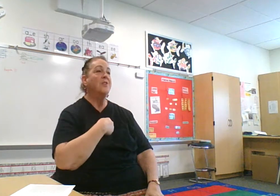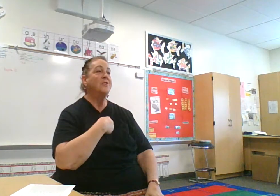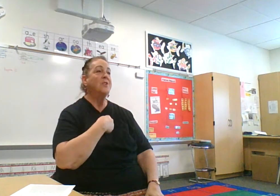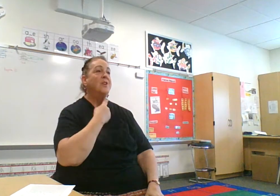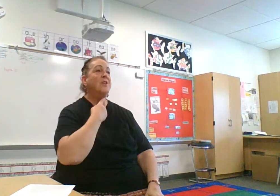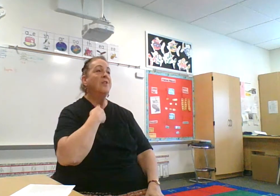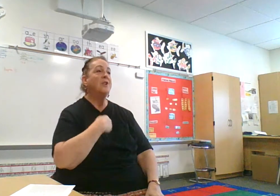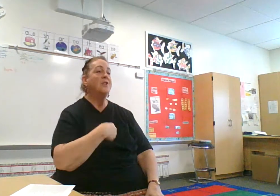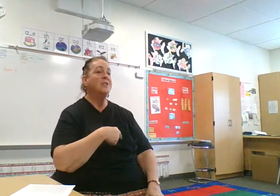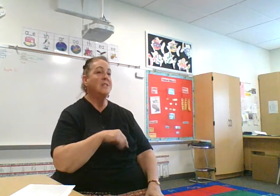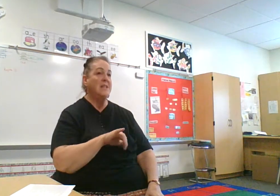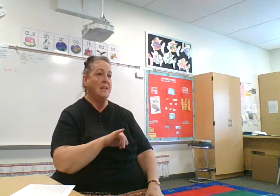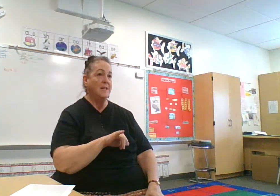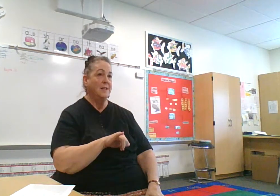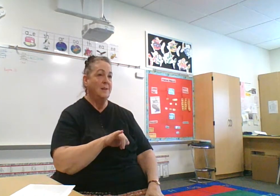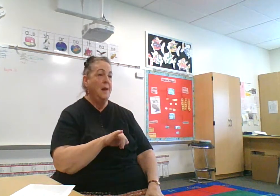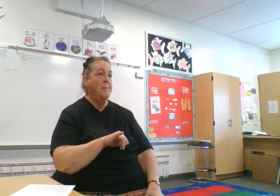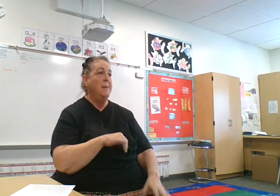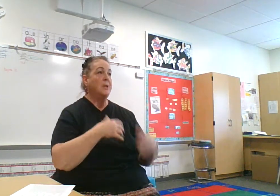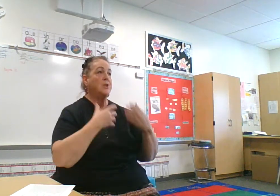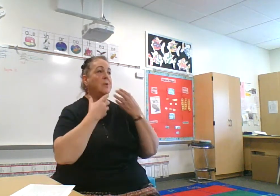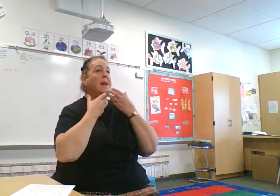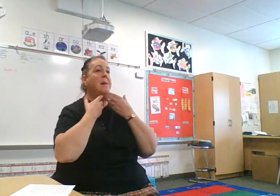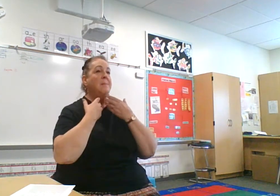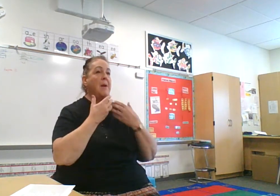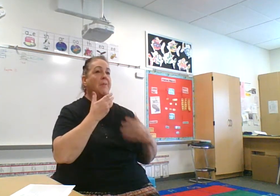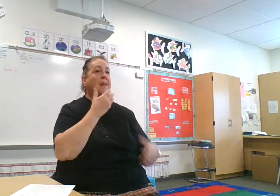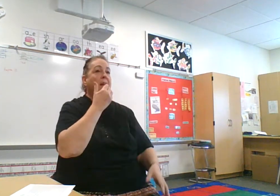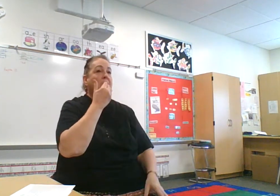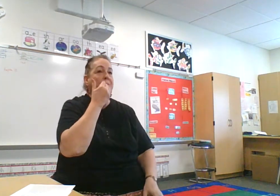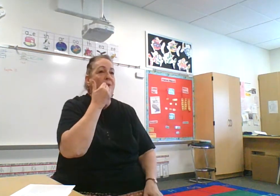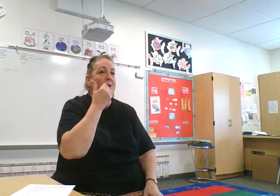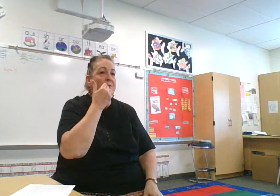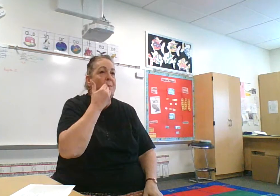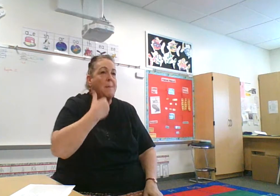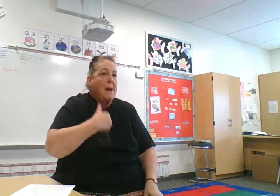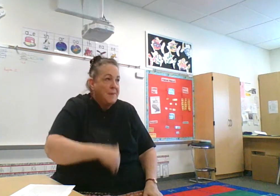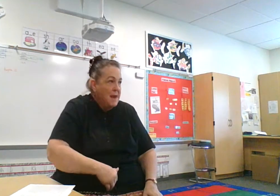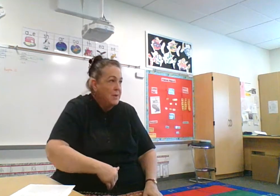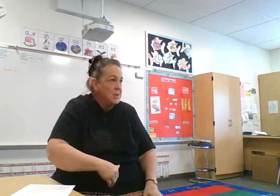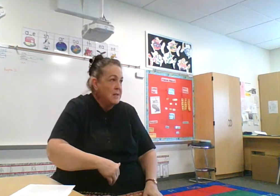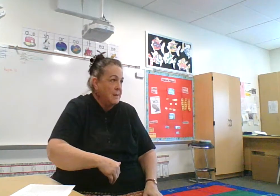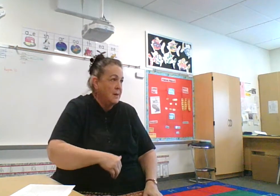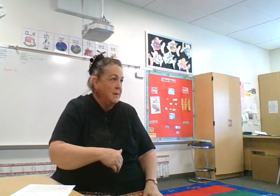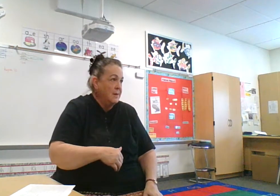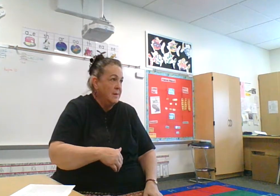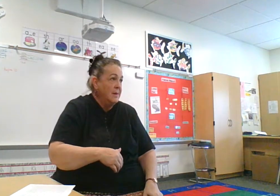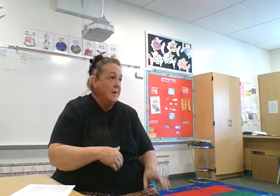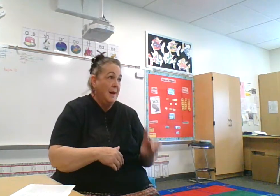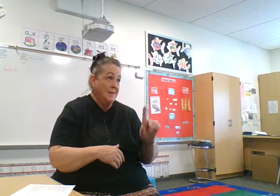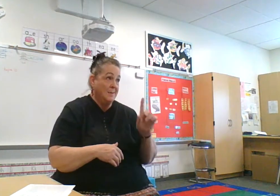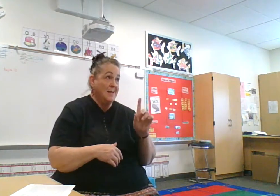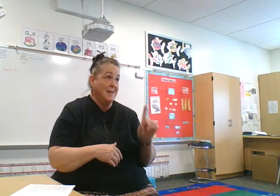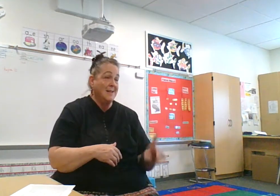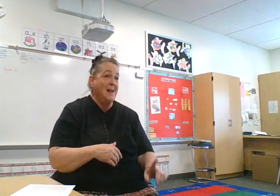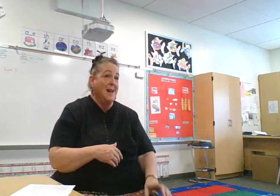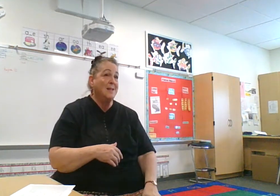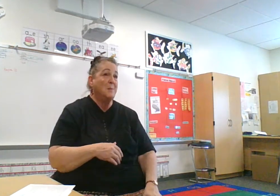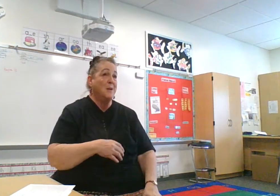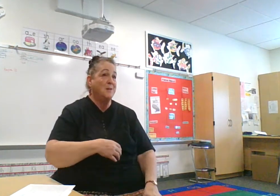Thirst. Thirsty. Make sure they come down. Think your food goes from your mouth down to your stomach. And the reason I say that is because if you